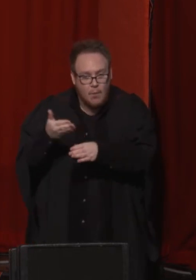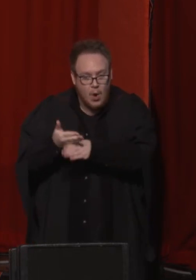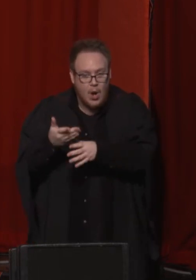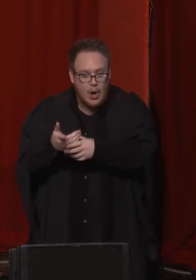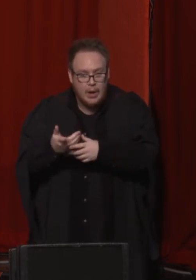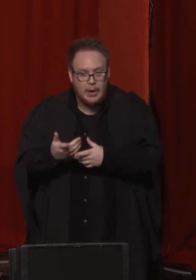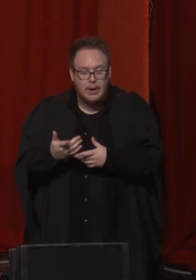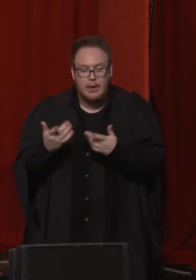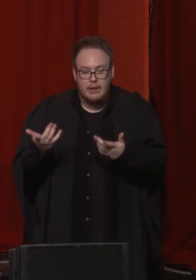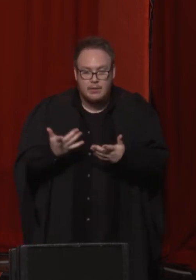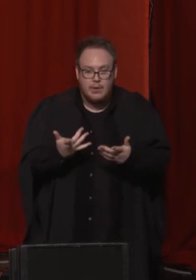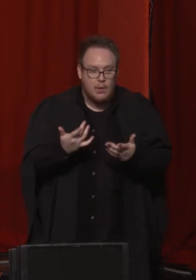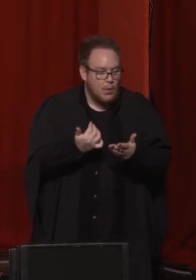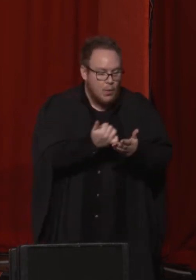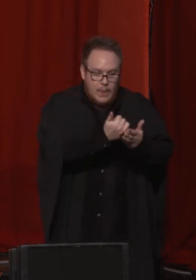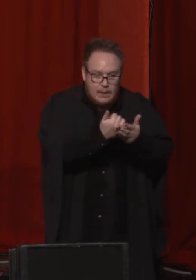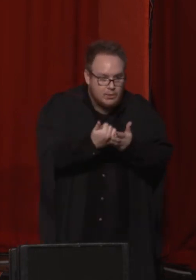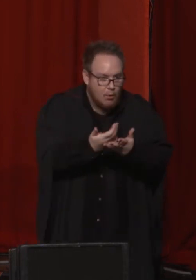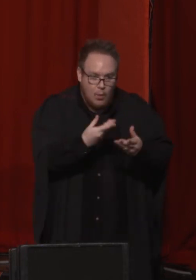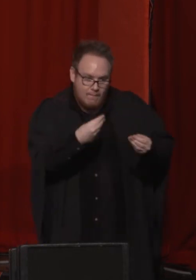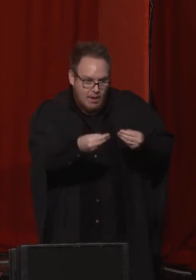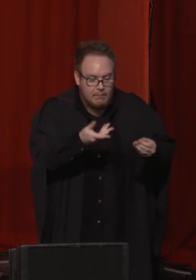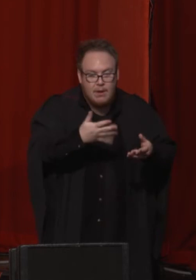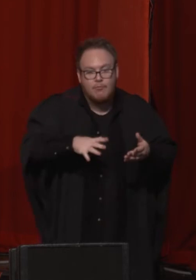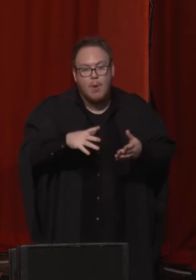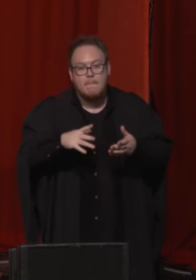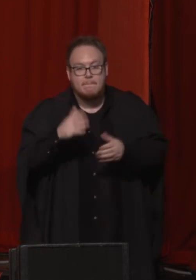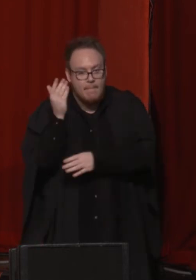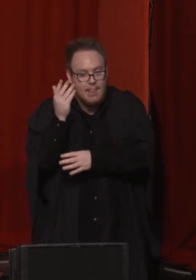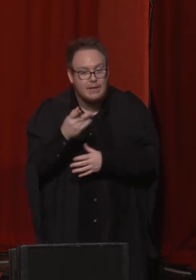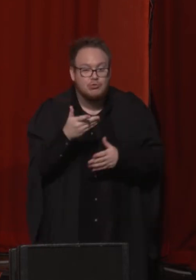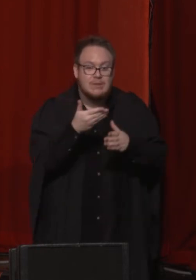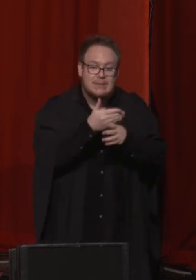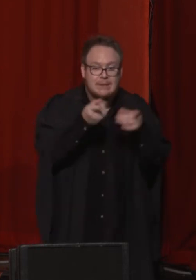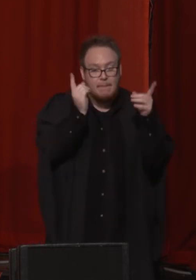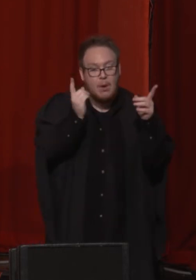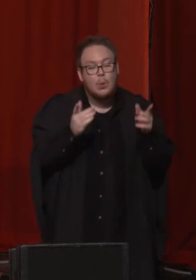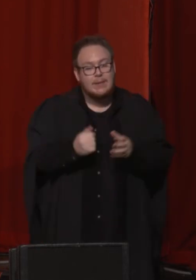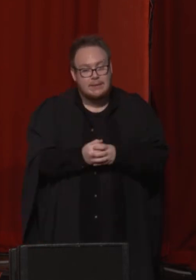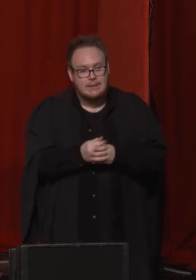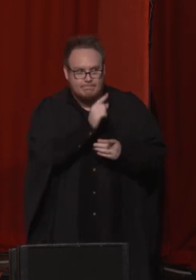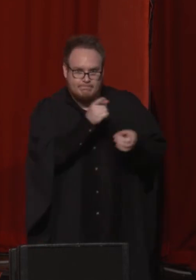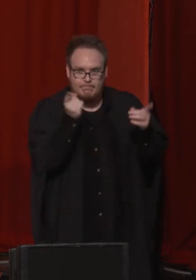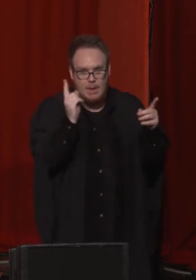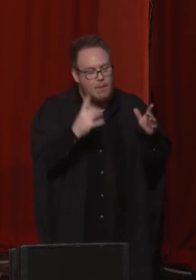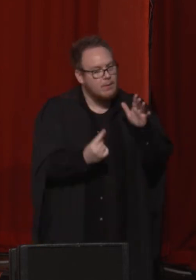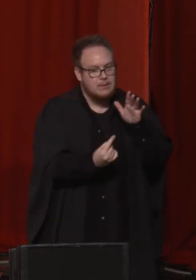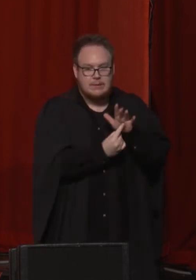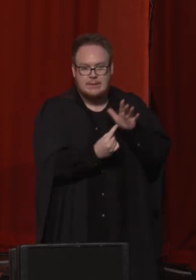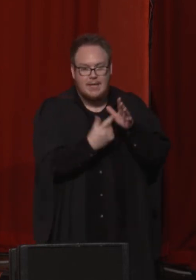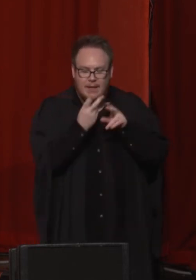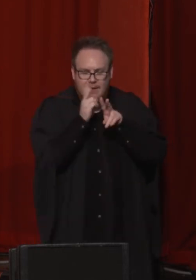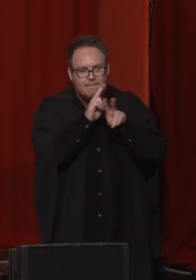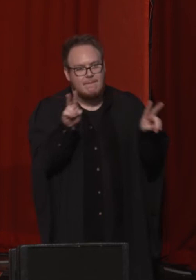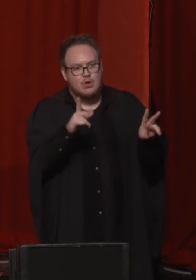with the support and flexibility of our lecturers and our employers. Our employers have been key in having the vision to see how